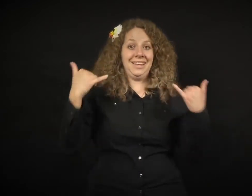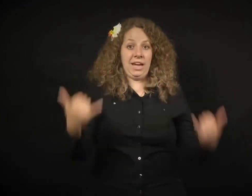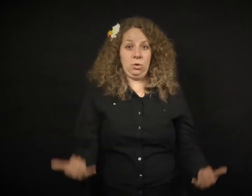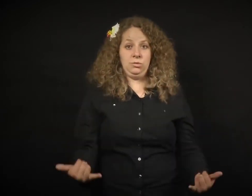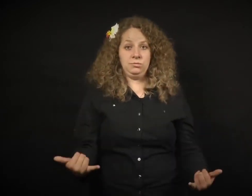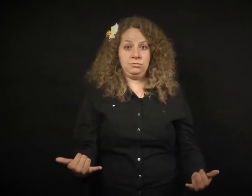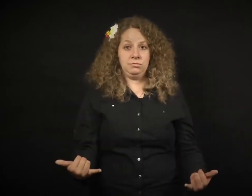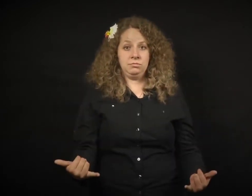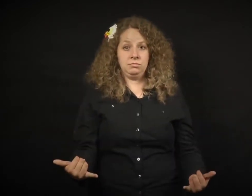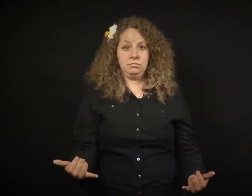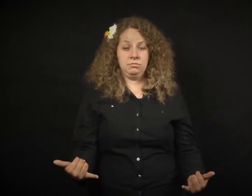Now.